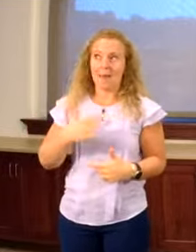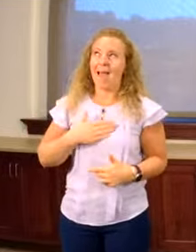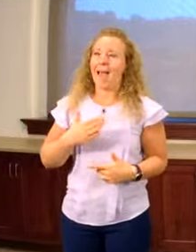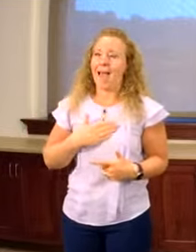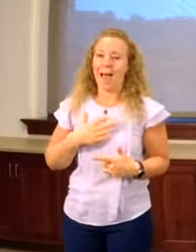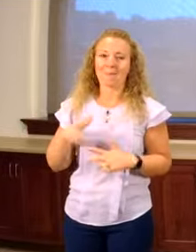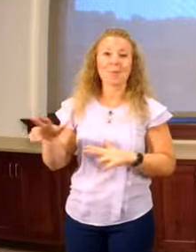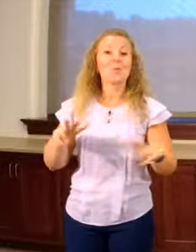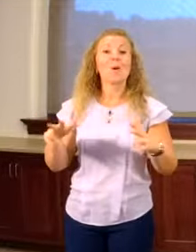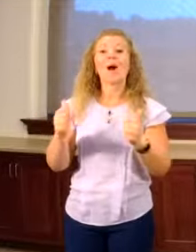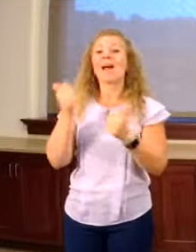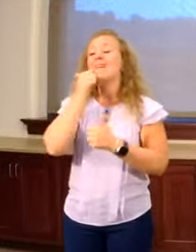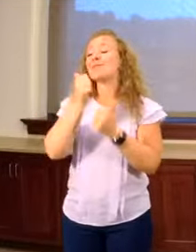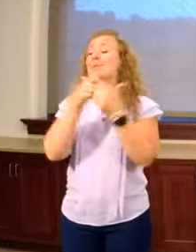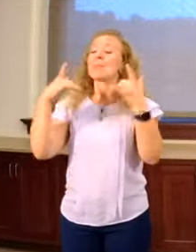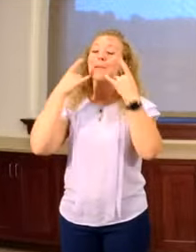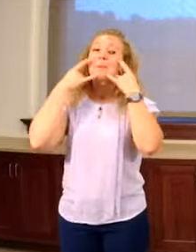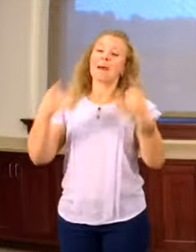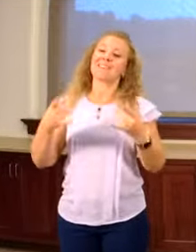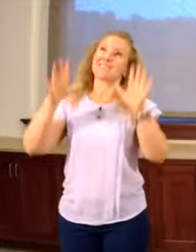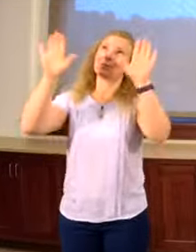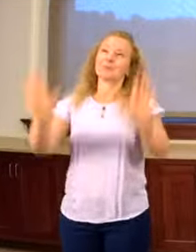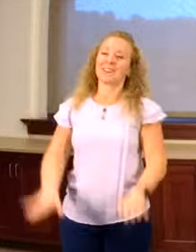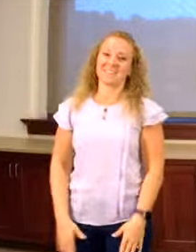health department all day without my mask, which is great.